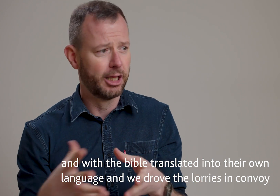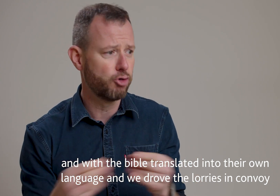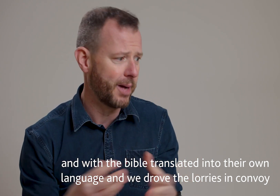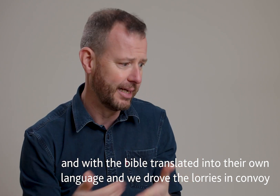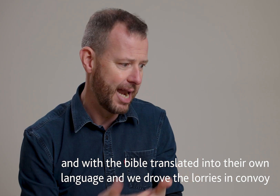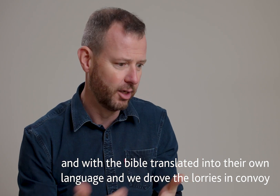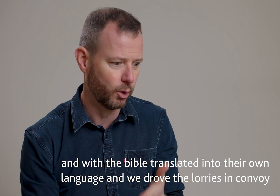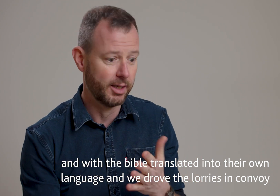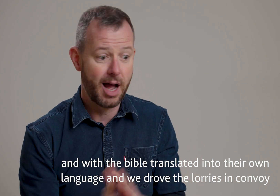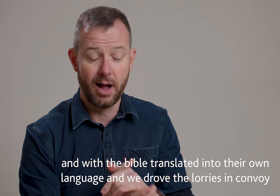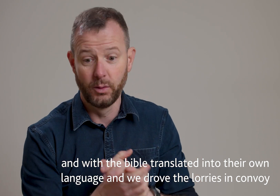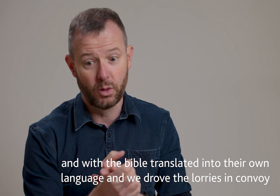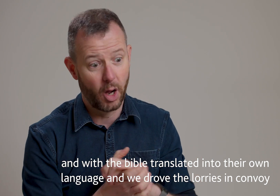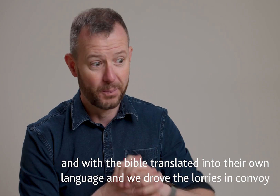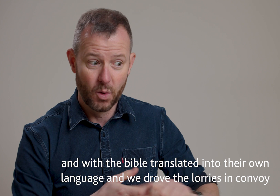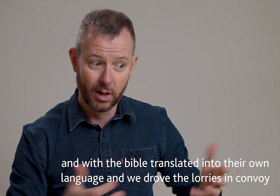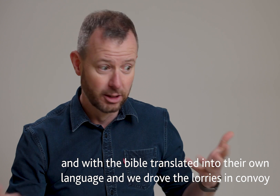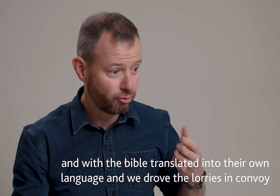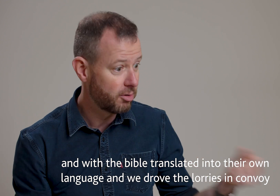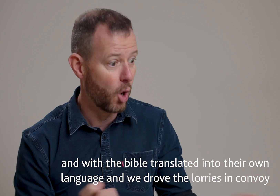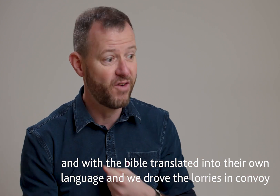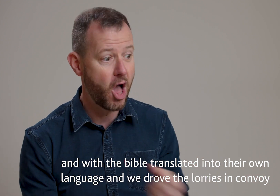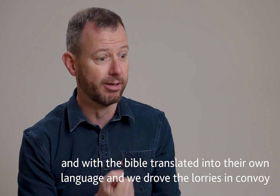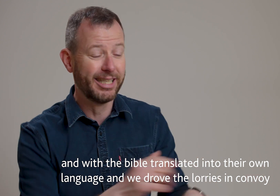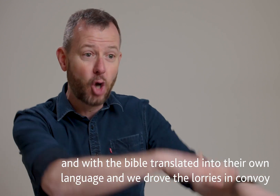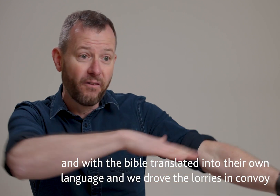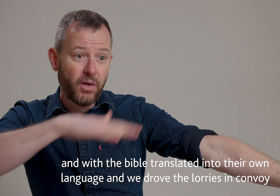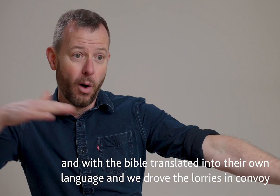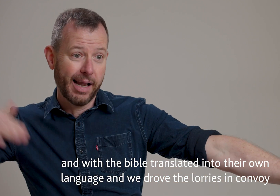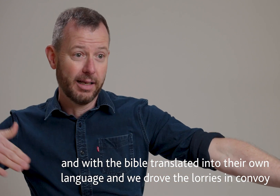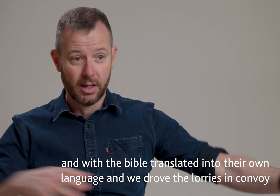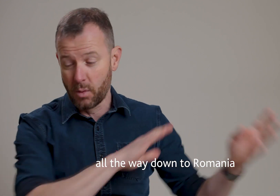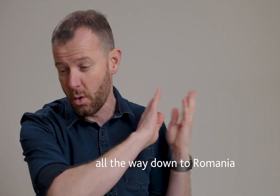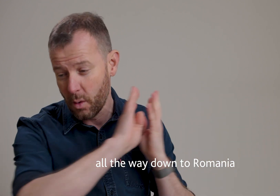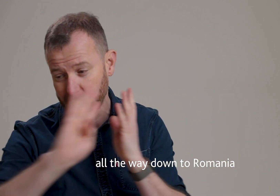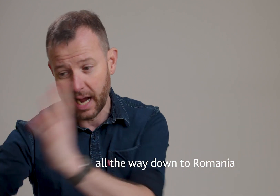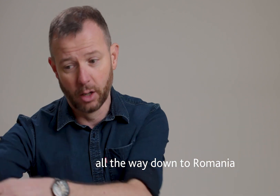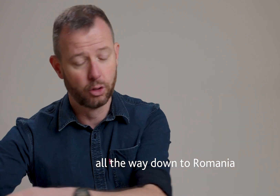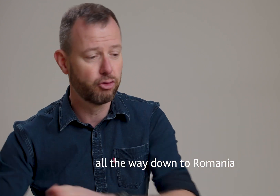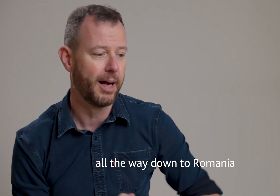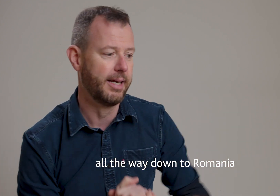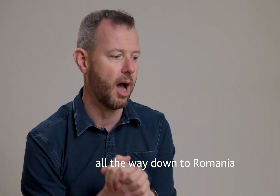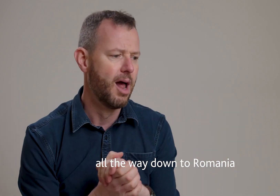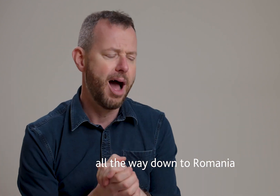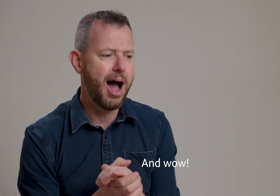the Romania language. And very strong lorry in the console, all the way down to Romania. And